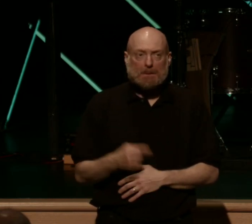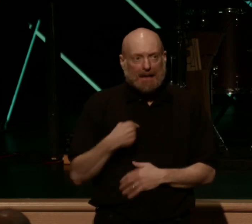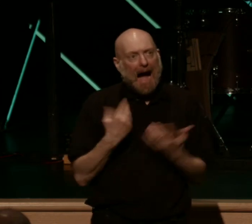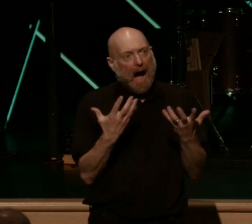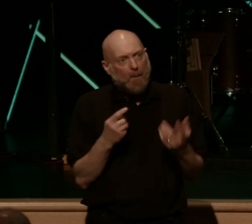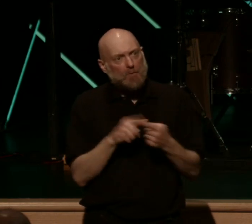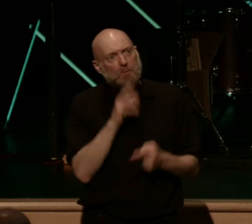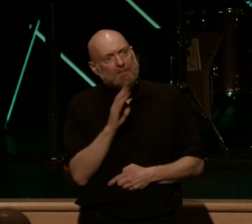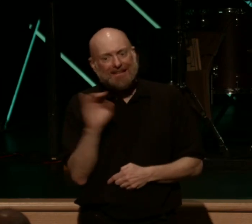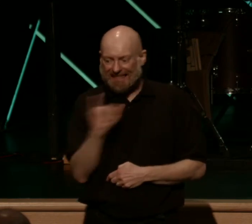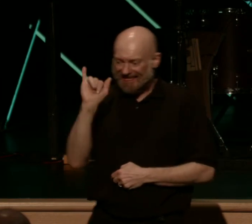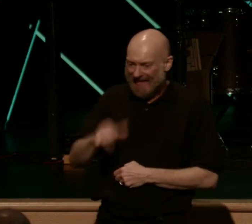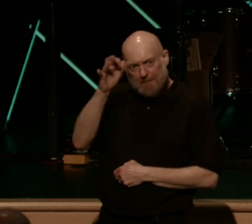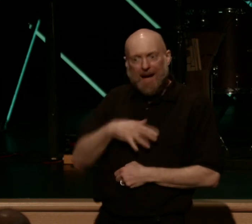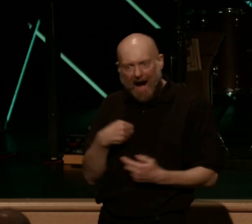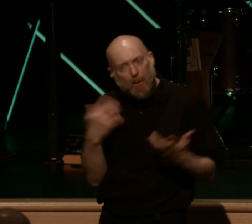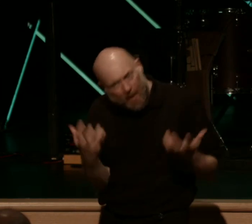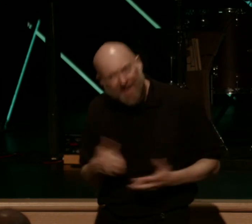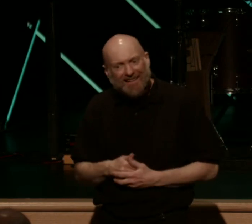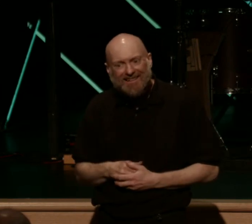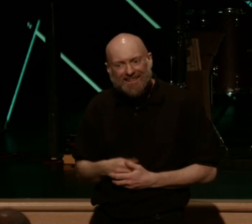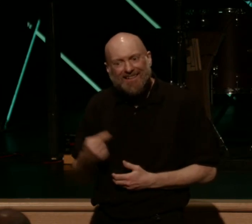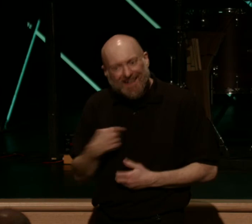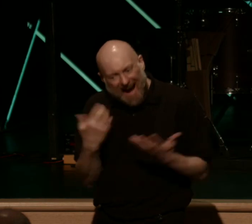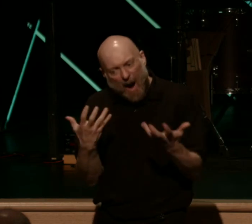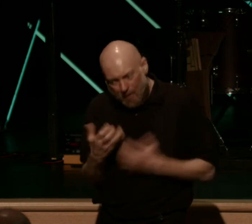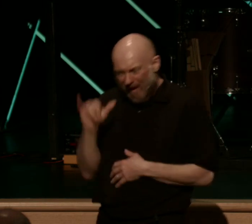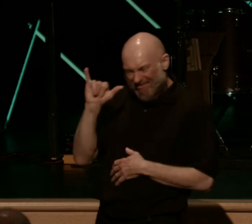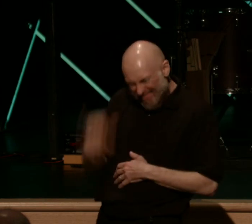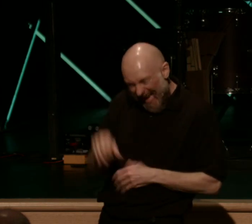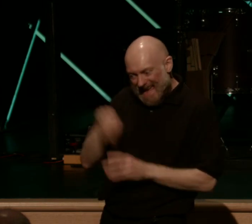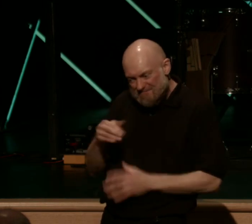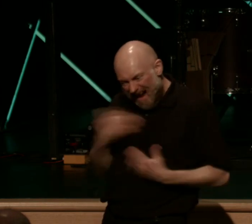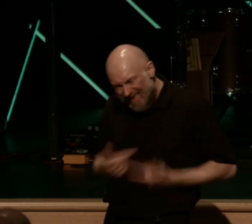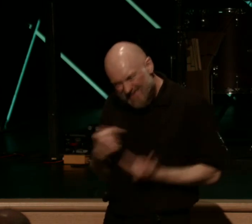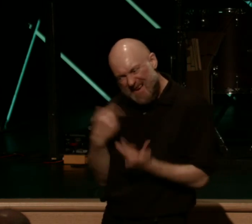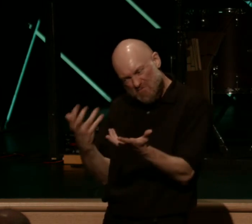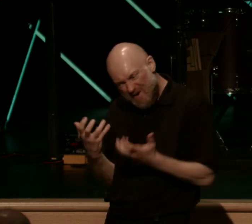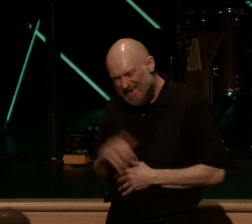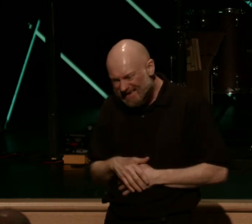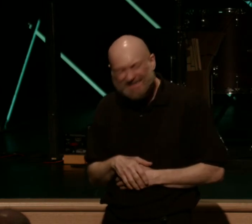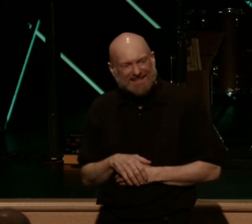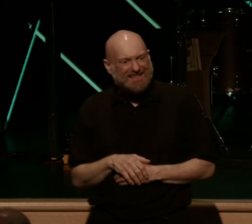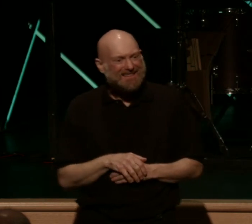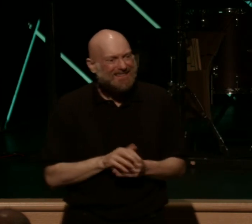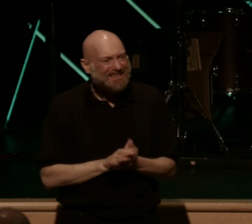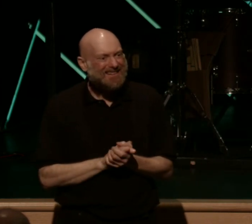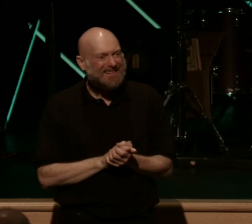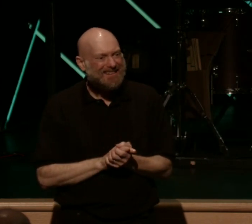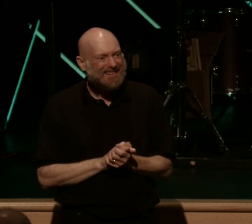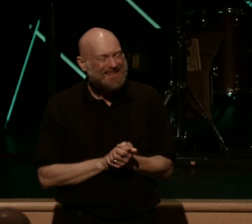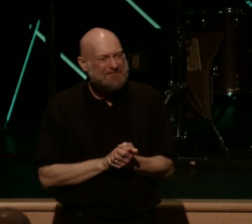be that man. I want that in my life.